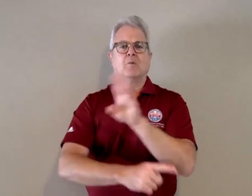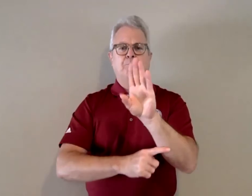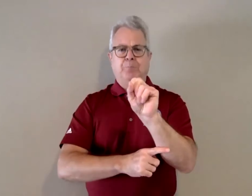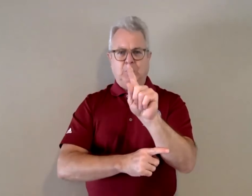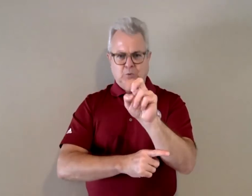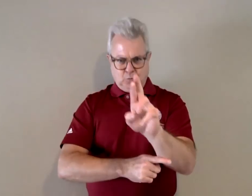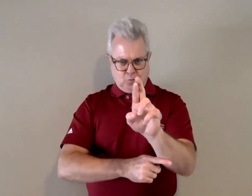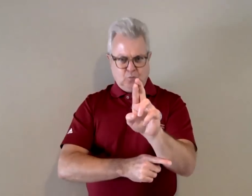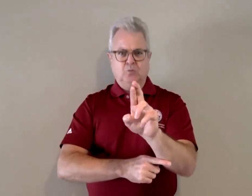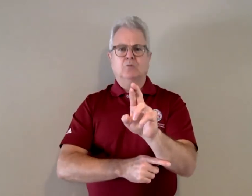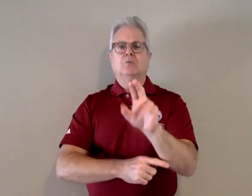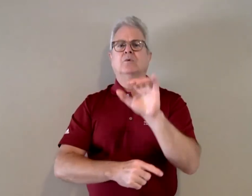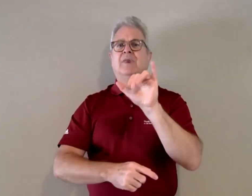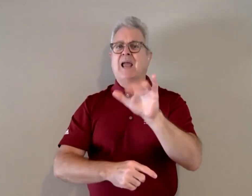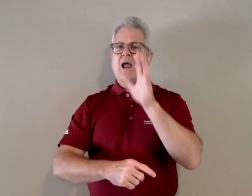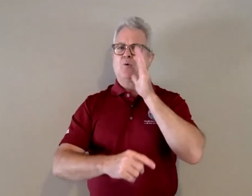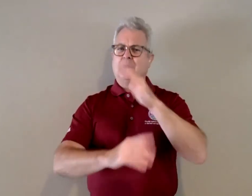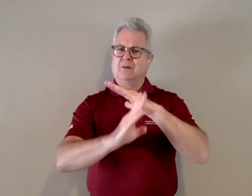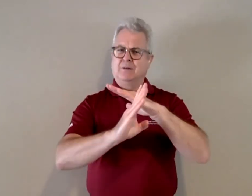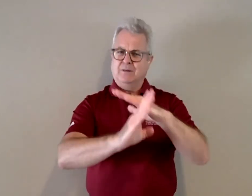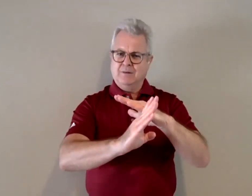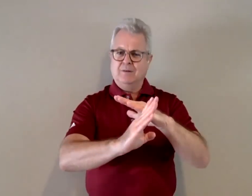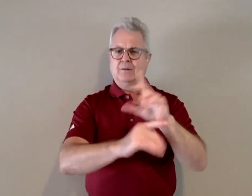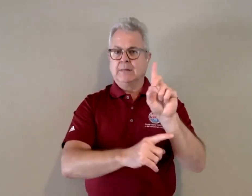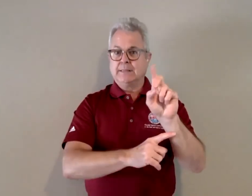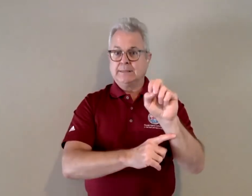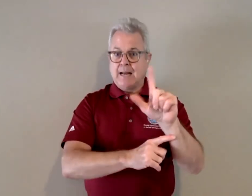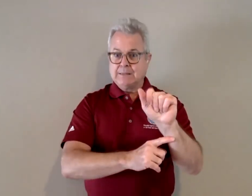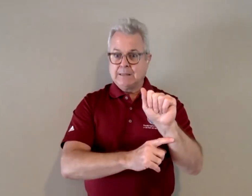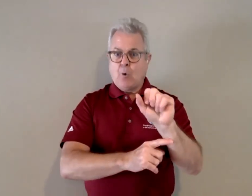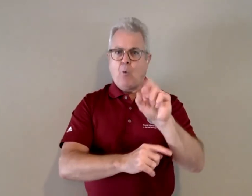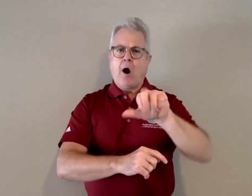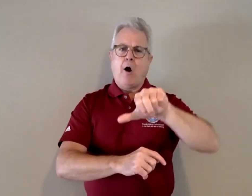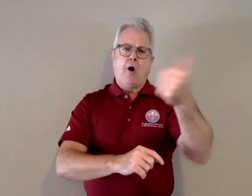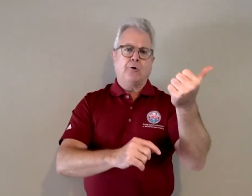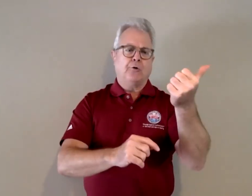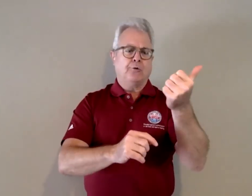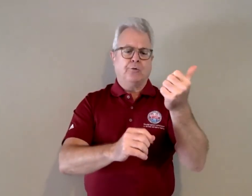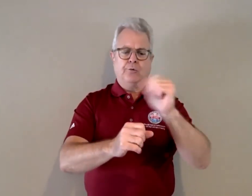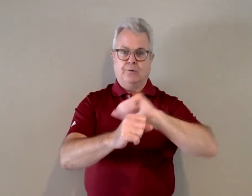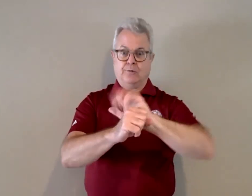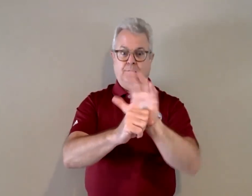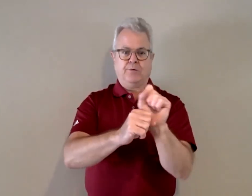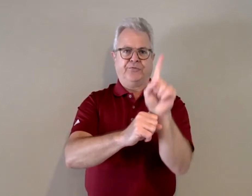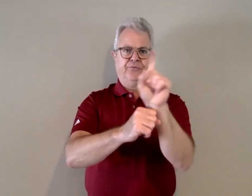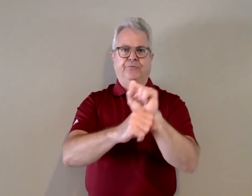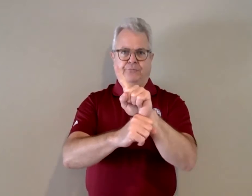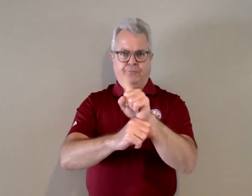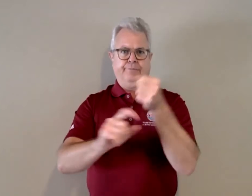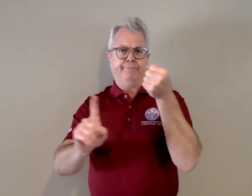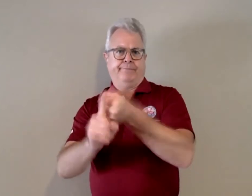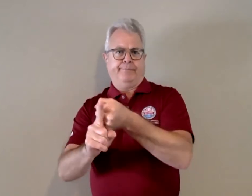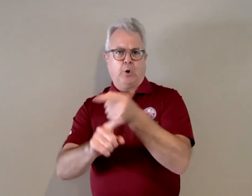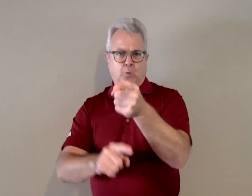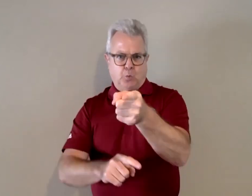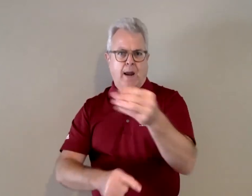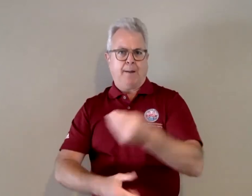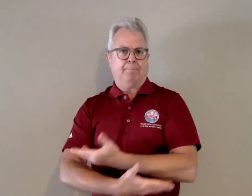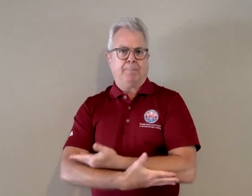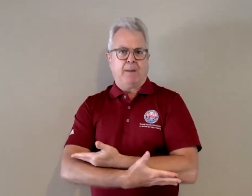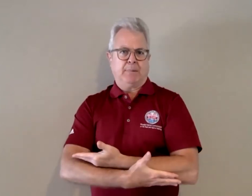And Dr. Scott said that they should really go ahead and get the booster to prevent the Delta variant